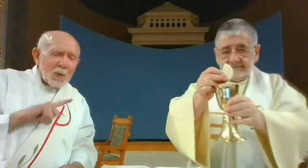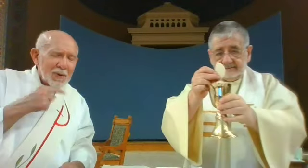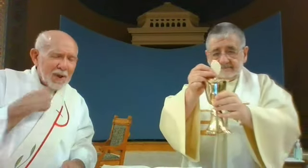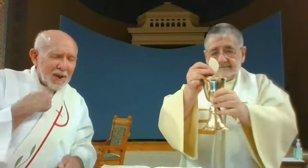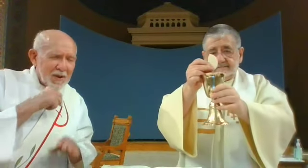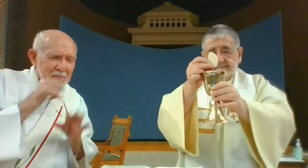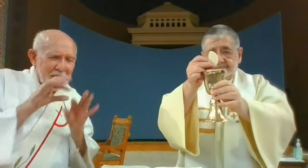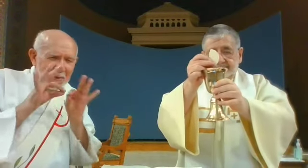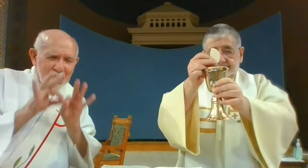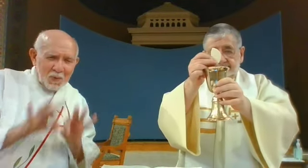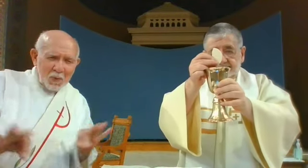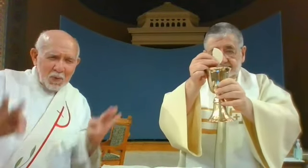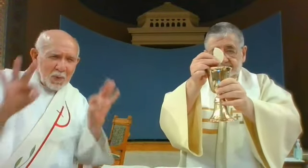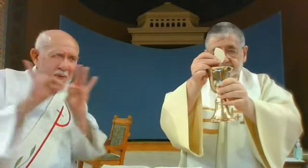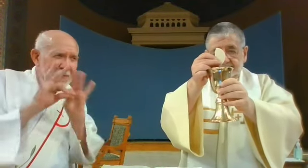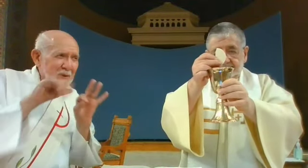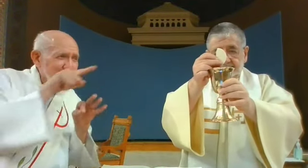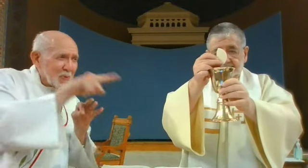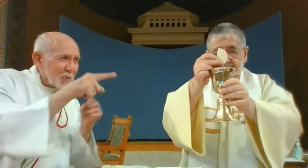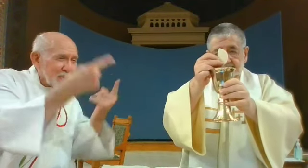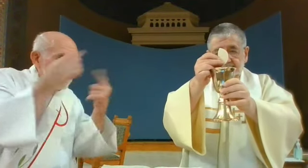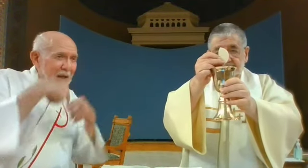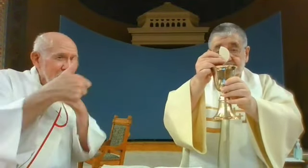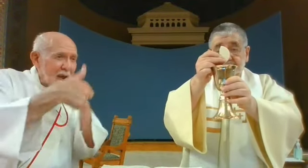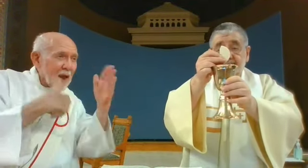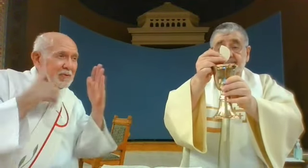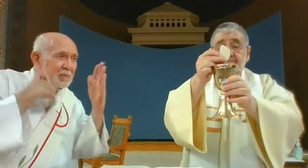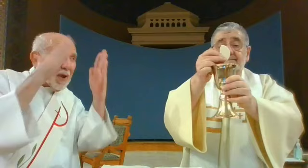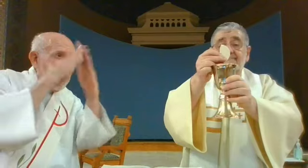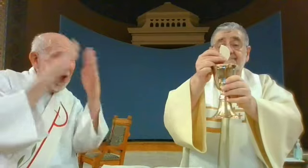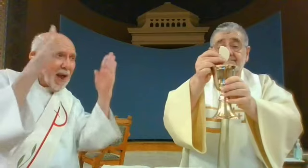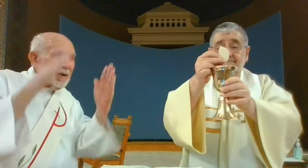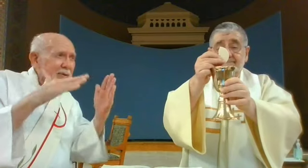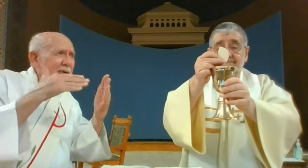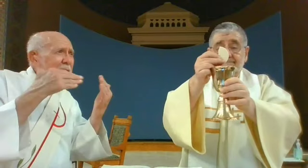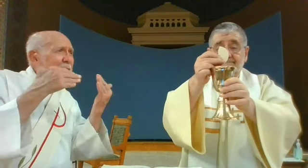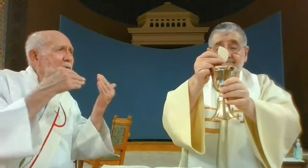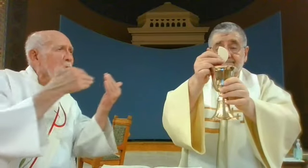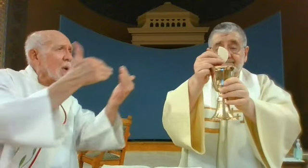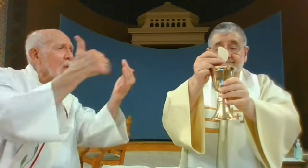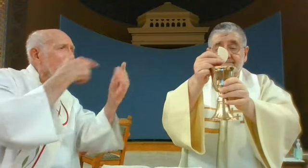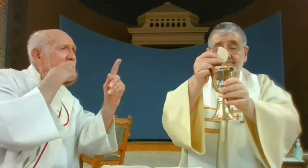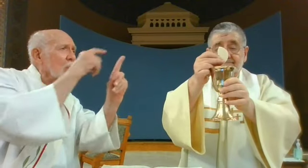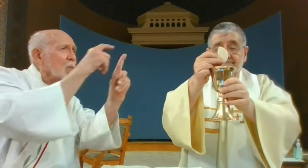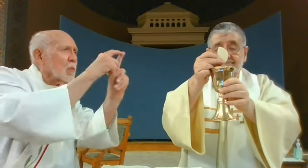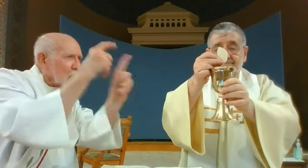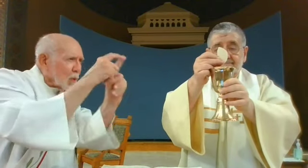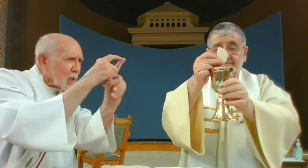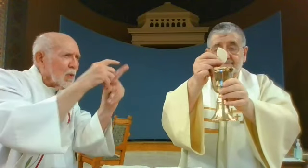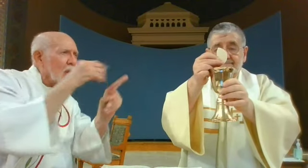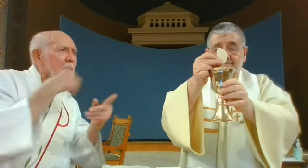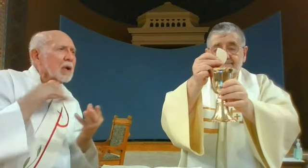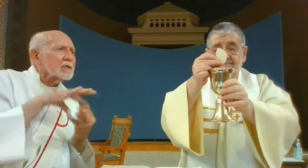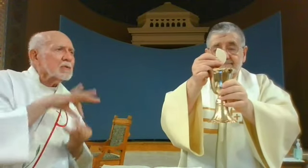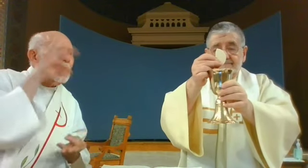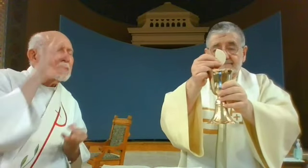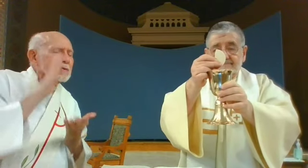Lord, I am not worthy that you should enter under my roof, but only say the word, and my